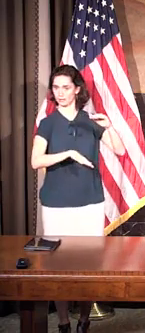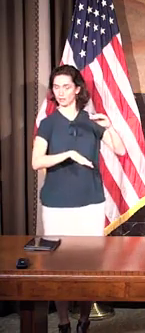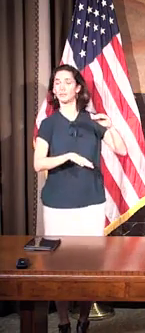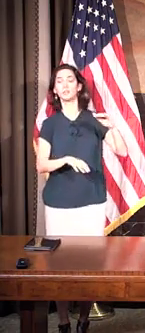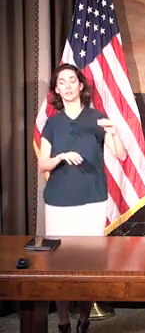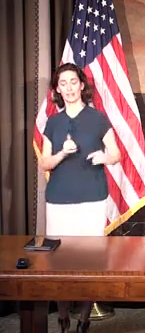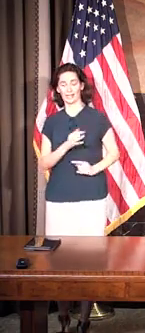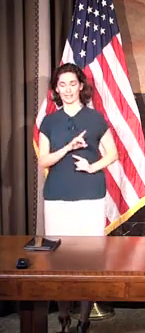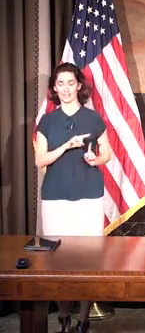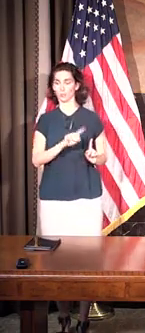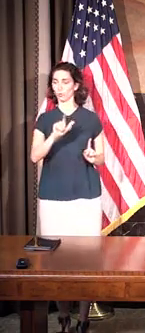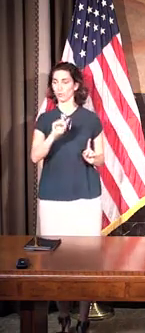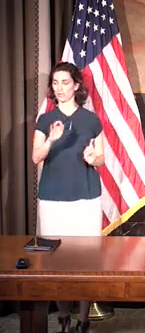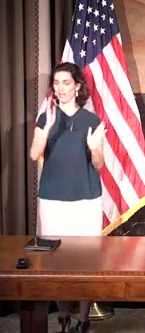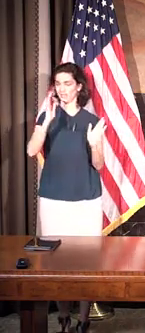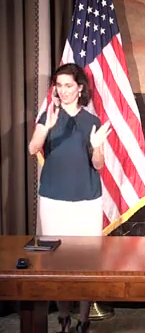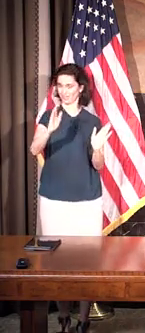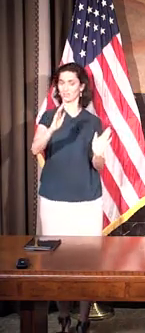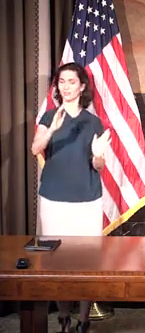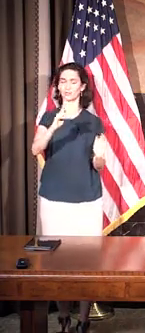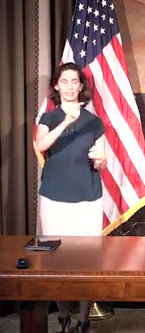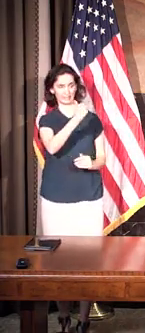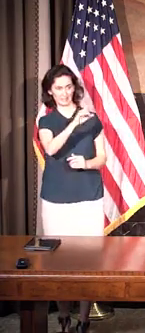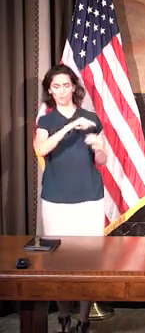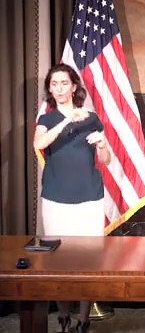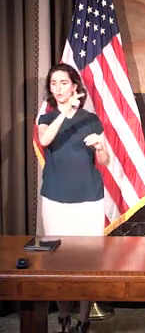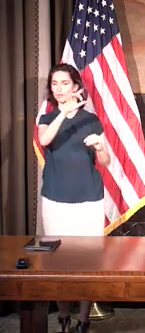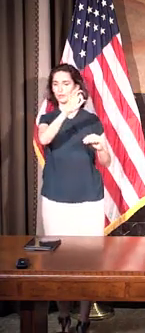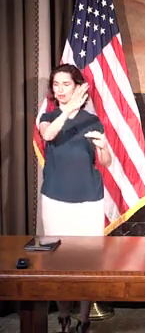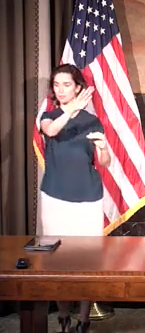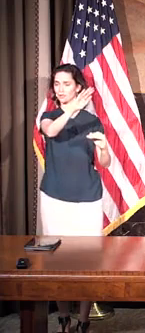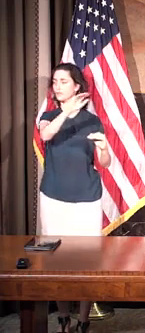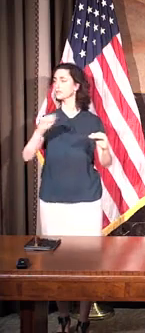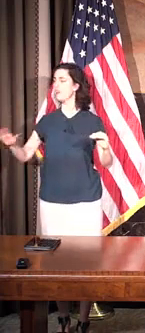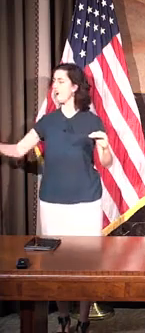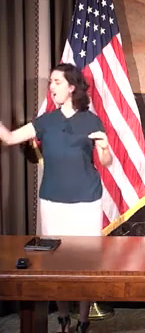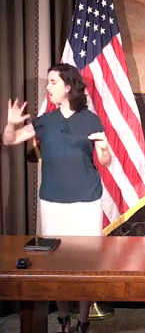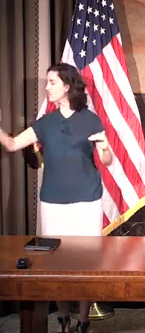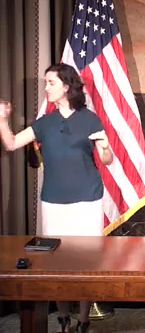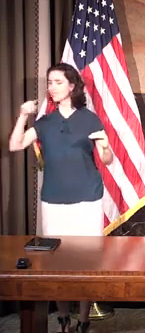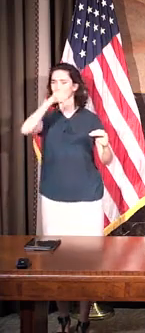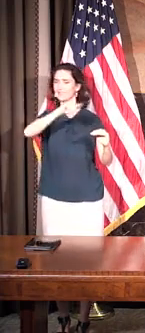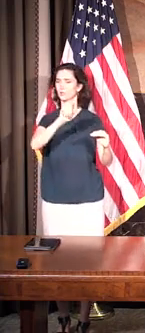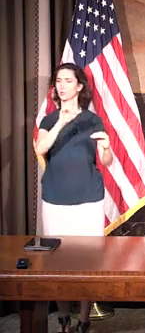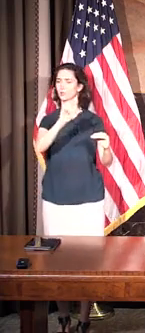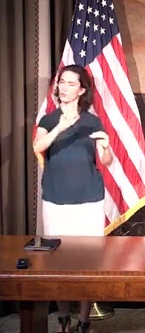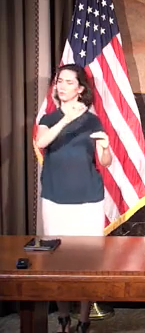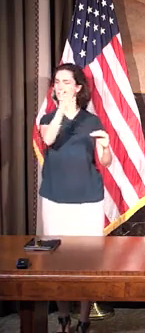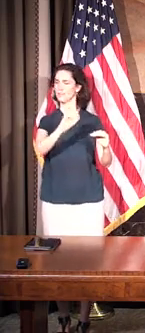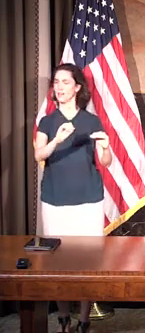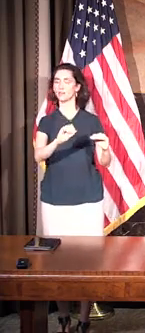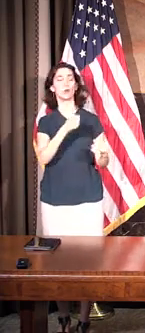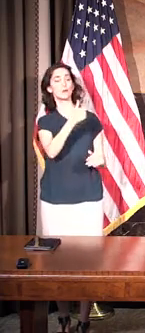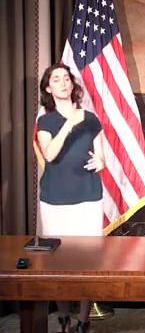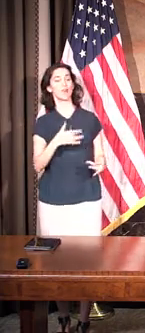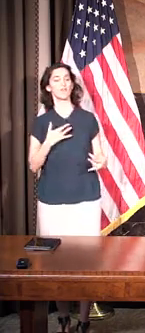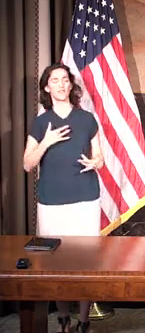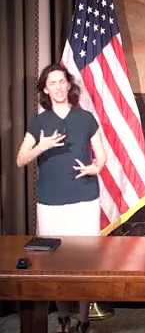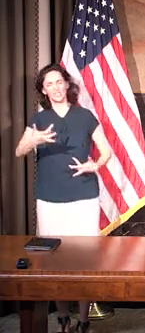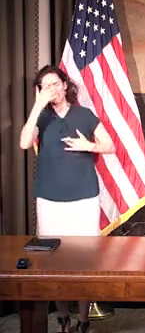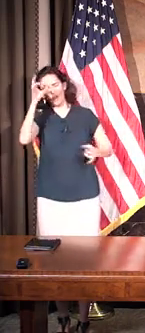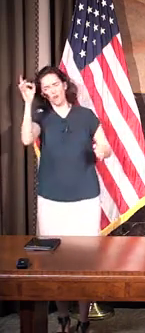20% of new COVID cases. So even if they don't see major COVID complications themselves, obviously